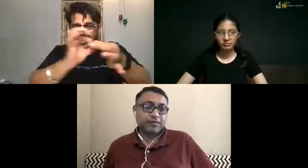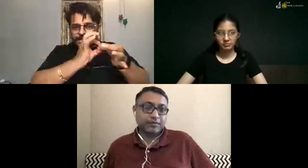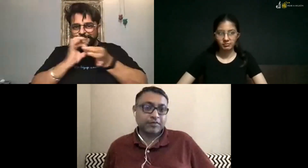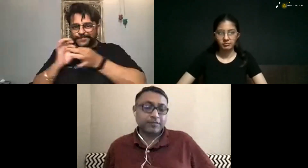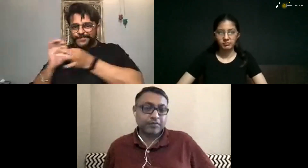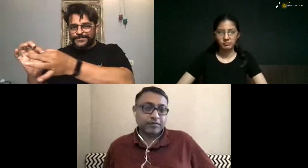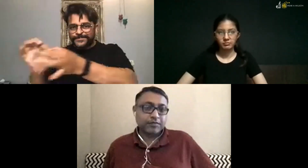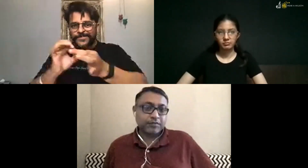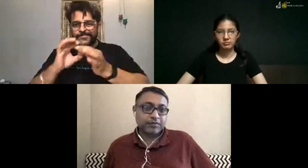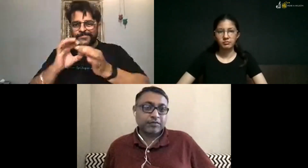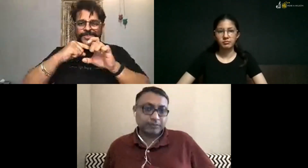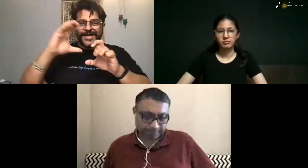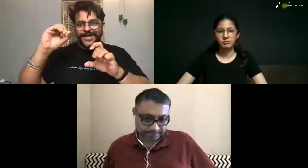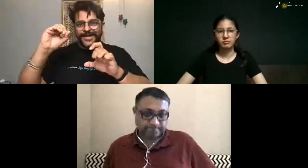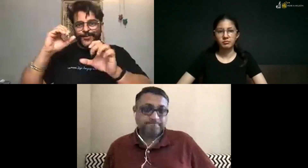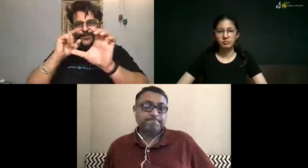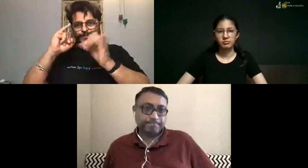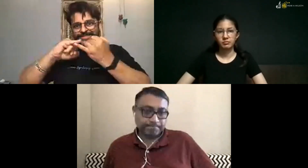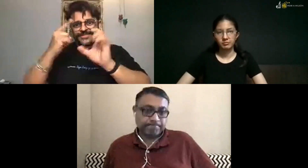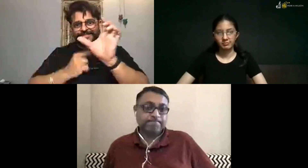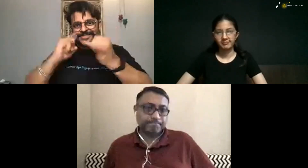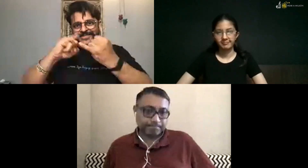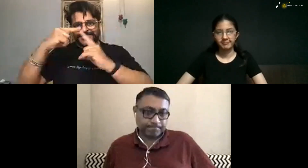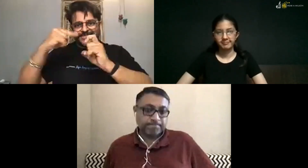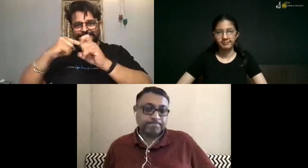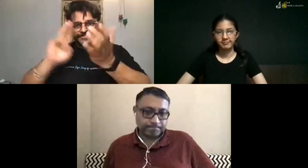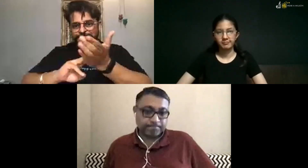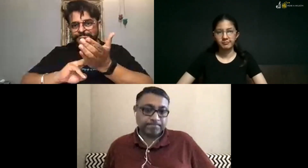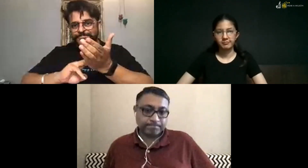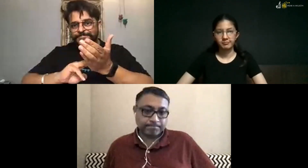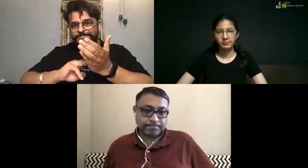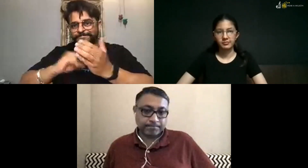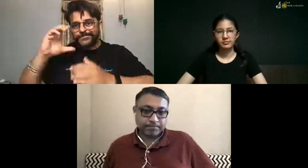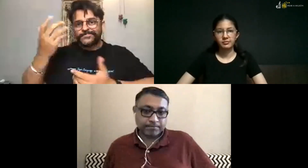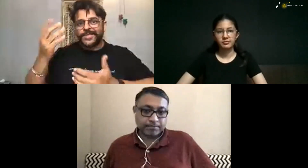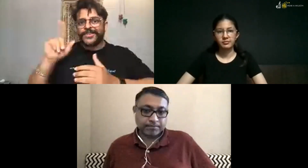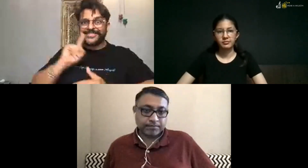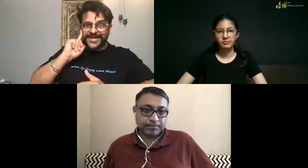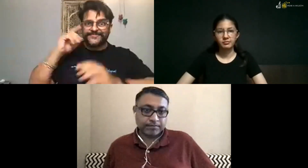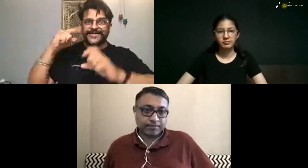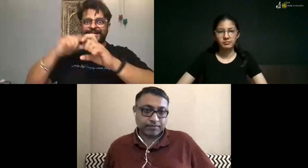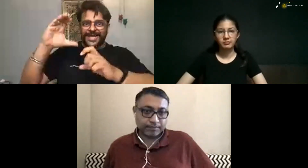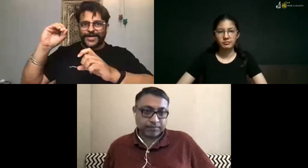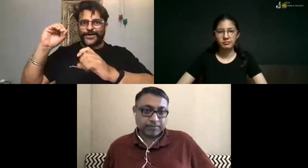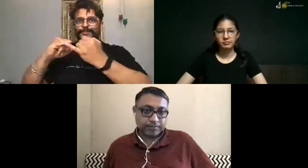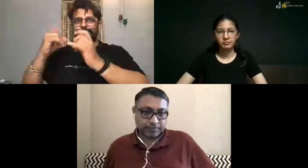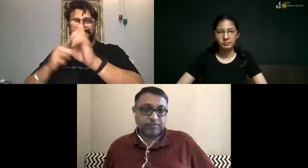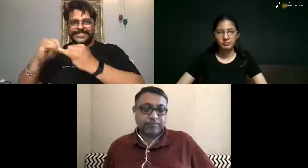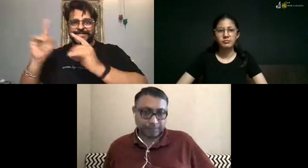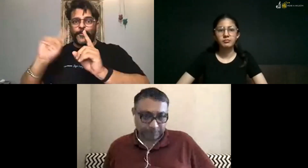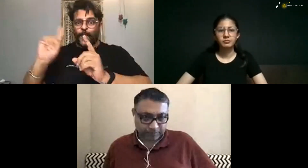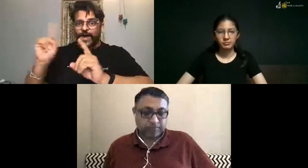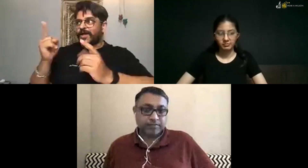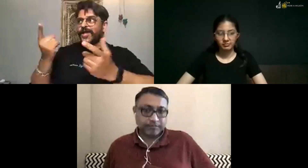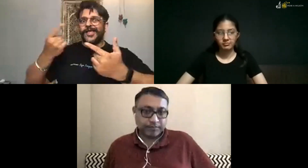I would like to see is connectedness. You know, something, an ecosystem, a